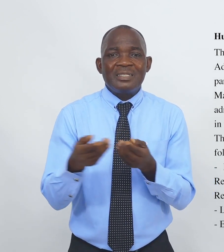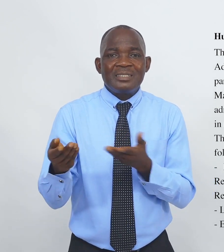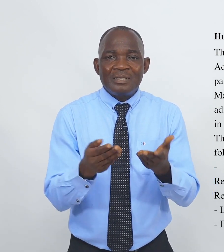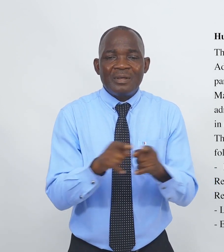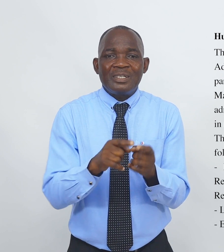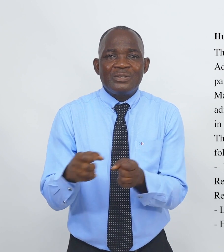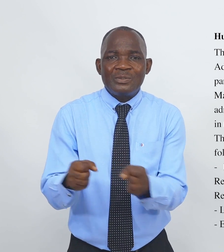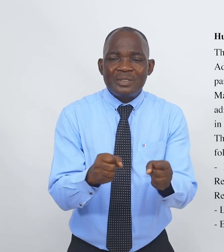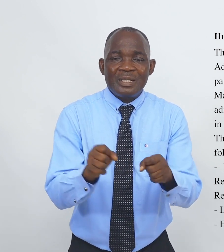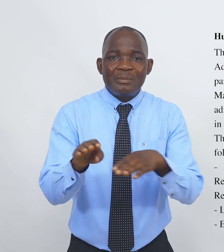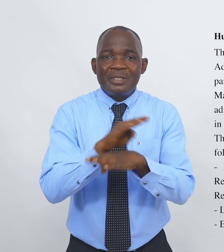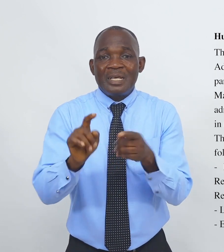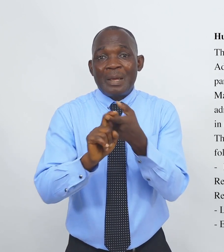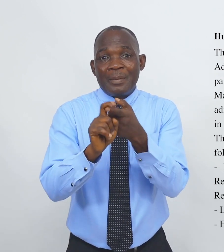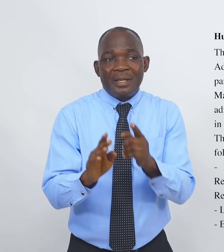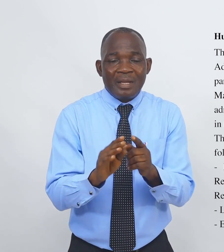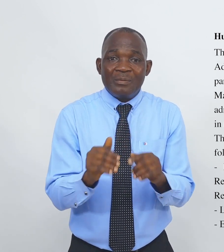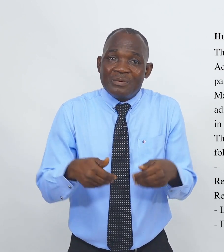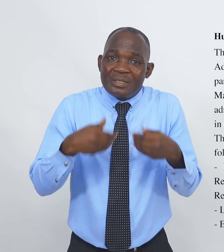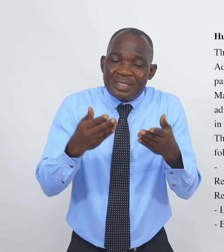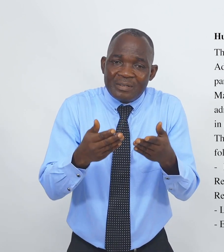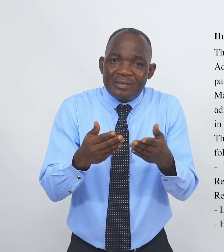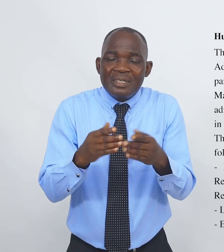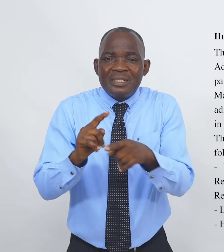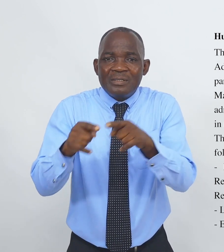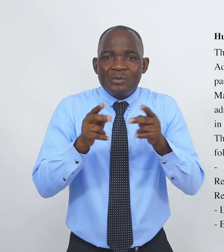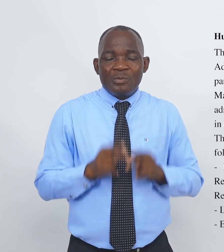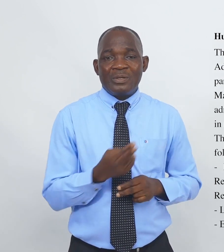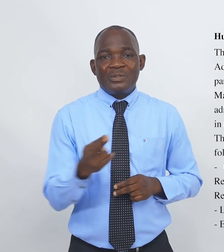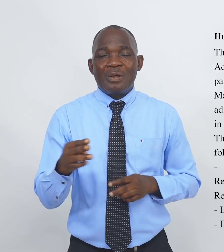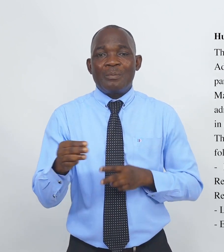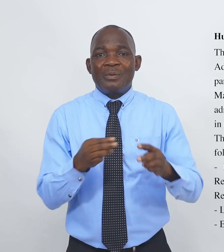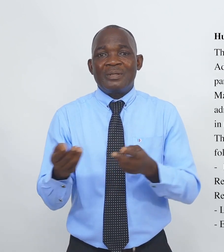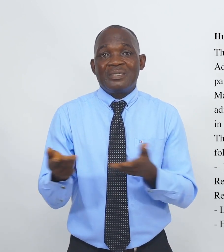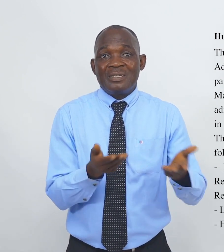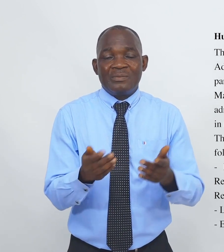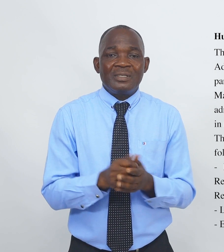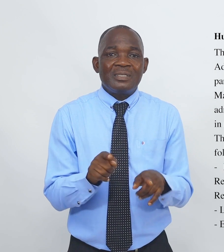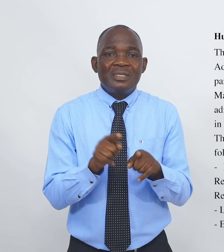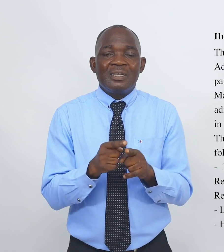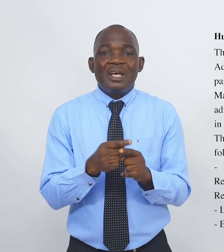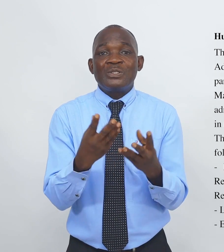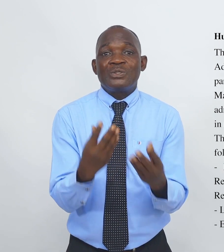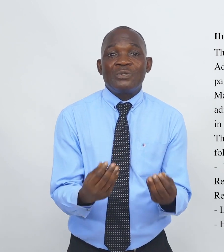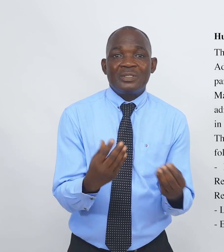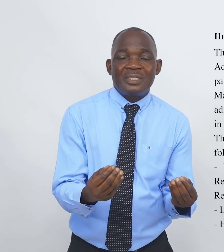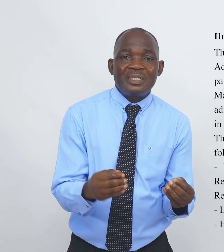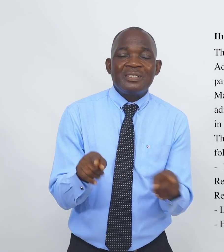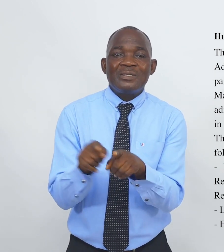strategic business partner by providing seamless human resource management services and solutions, as well as administrative